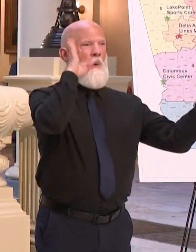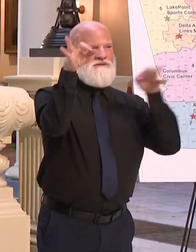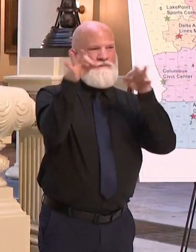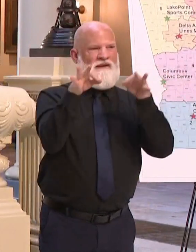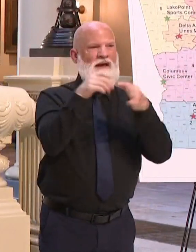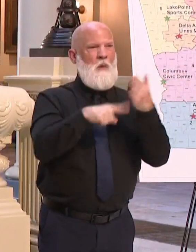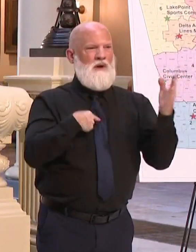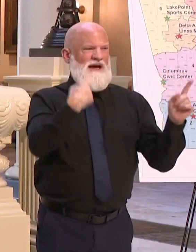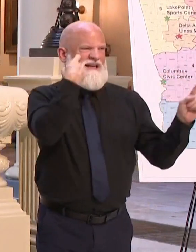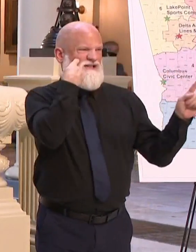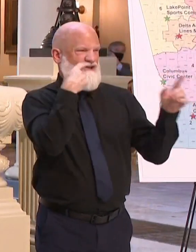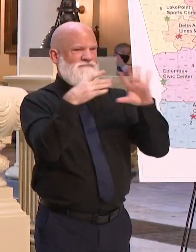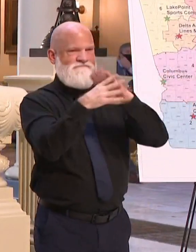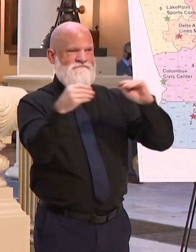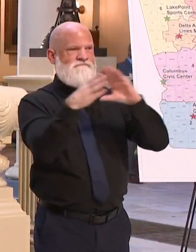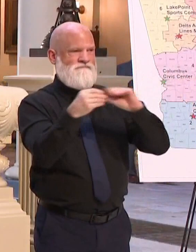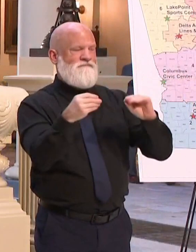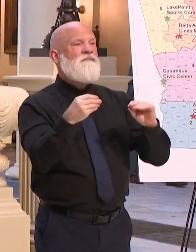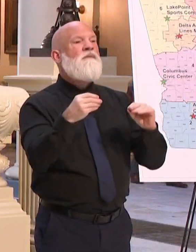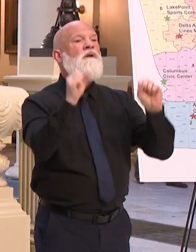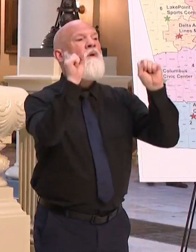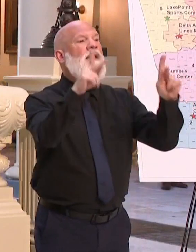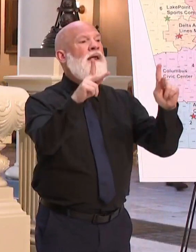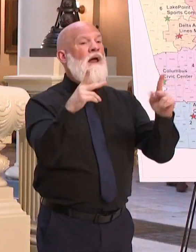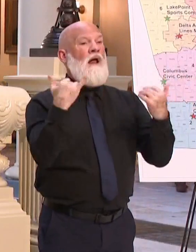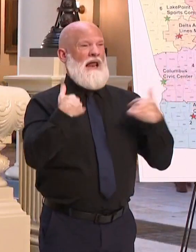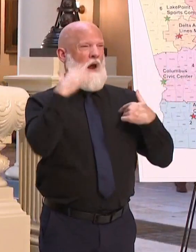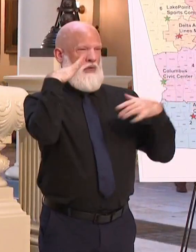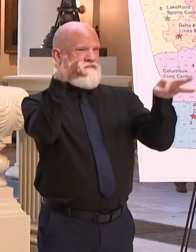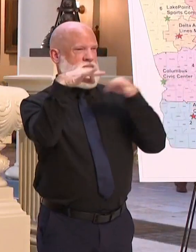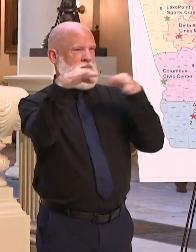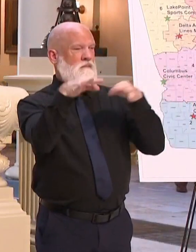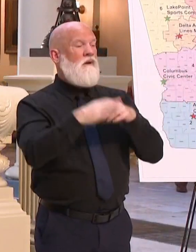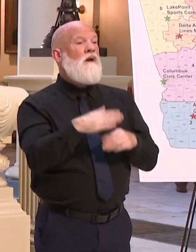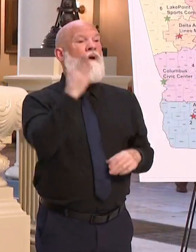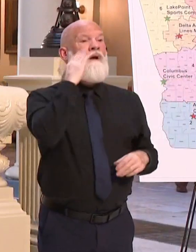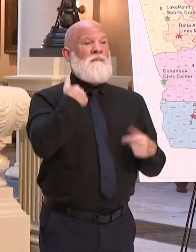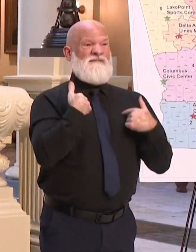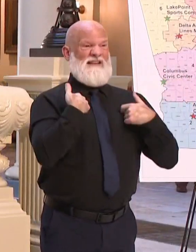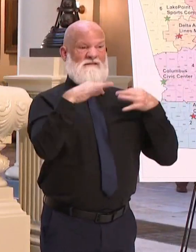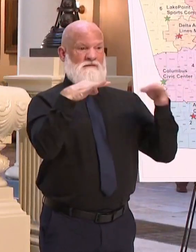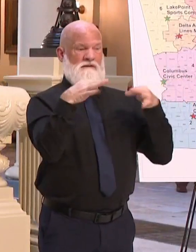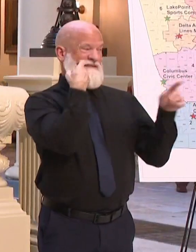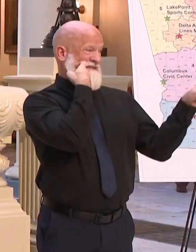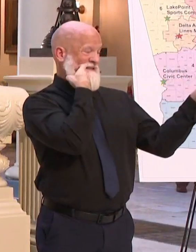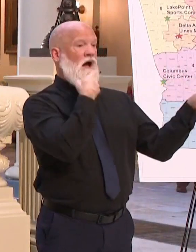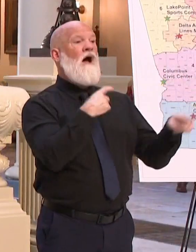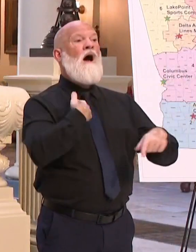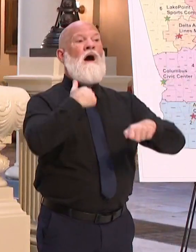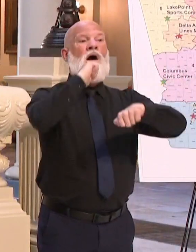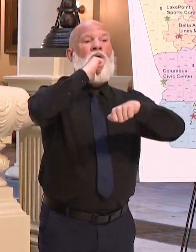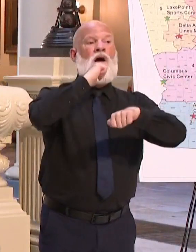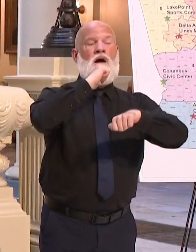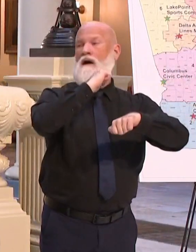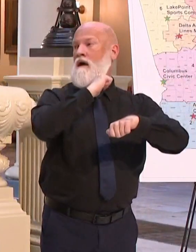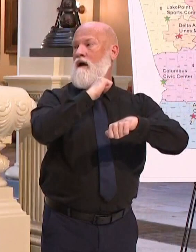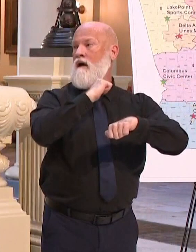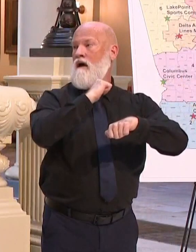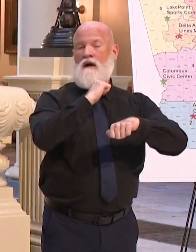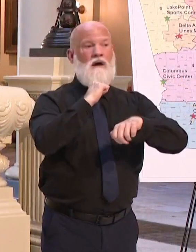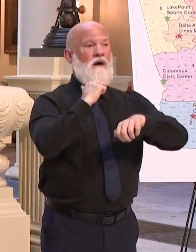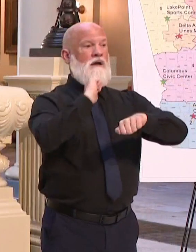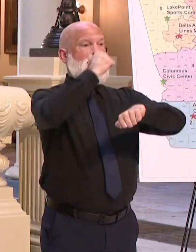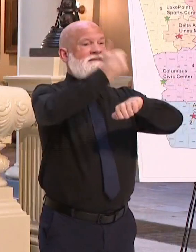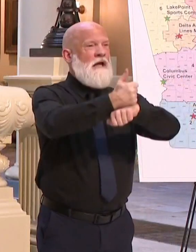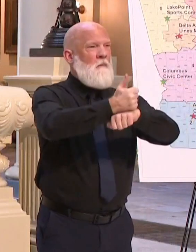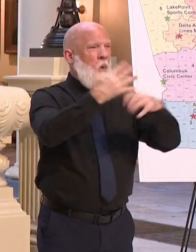On purpose, we have designed, especially our engagement with the Latino community, is to not ask a whole lot of questions because we want to encourage folks